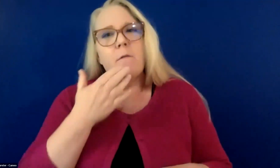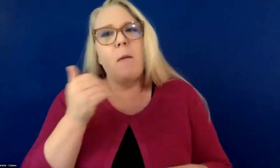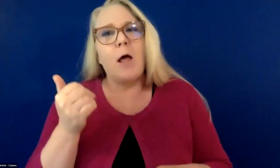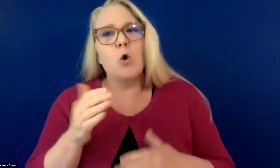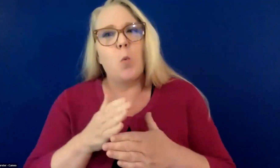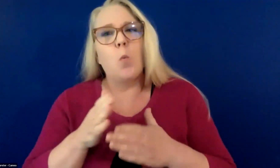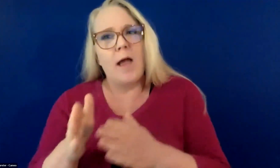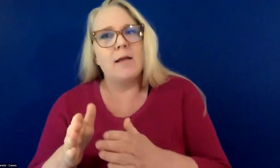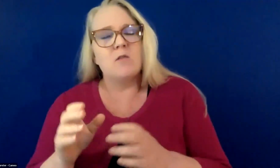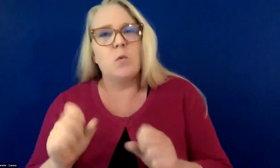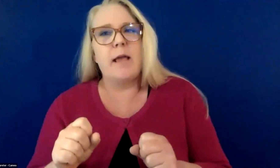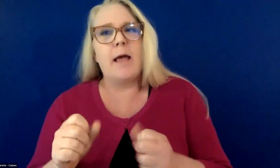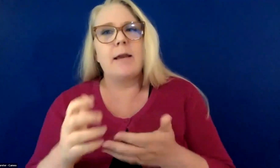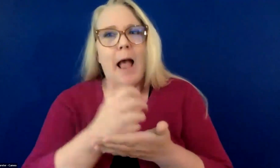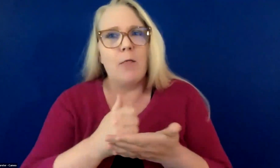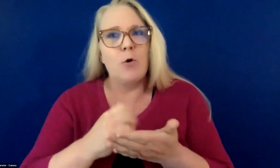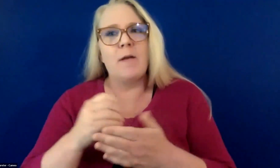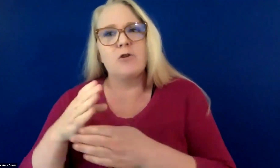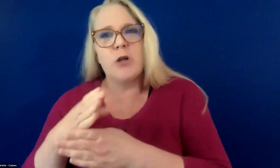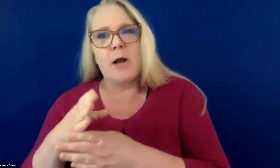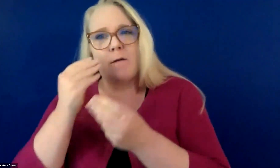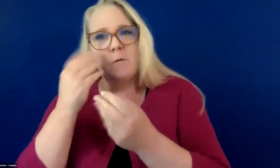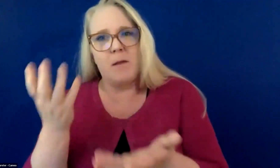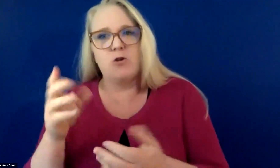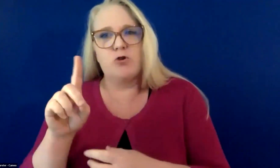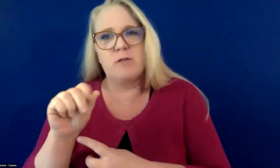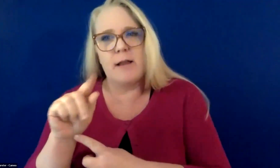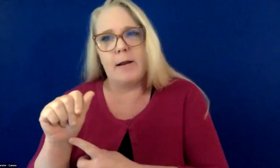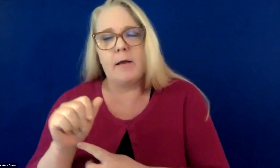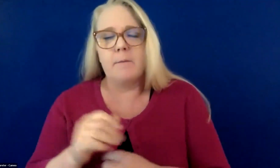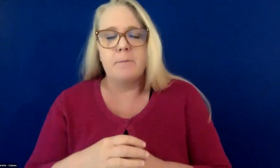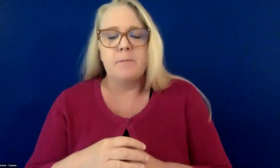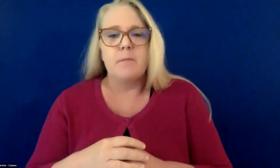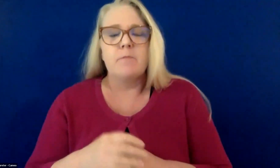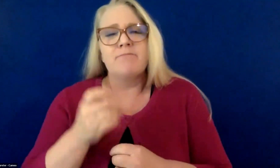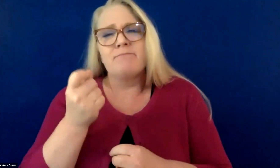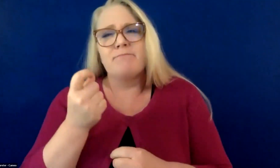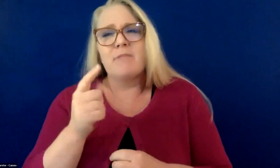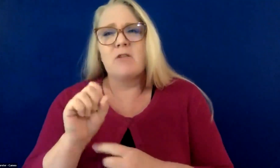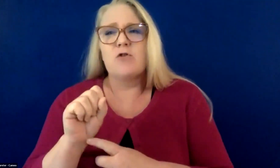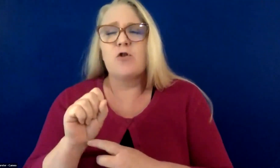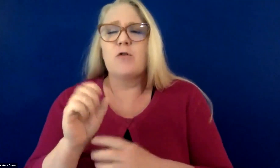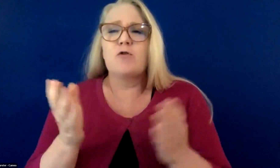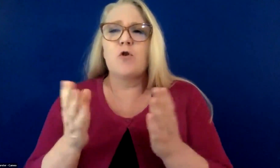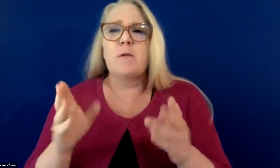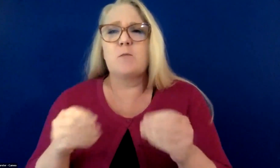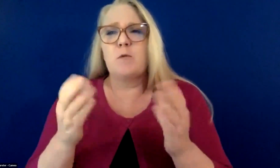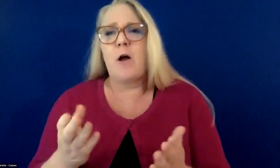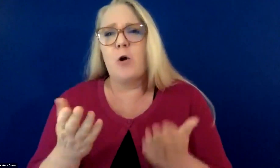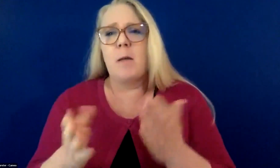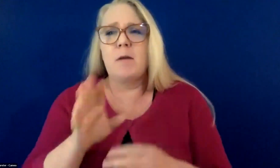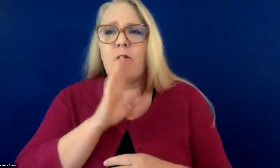And so certainly understand frustration from many service providers. A service provider that might have